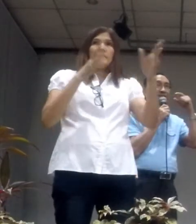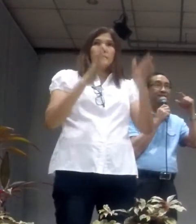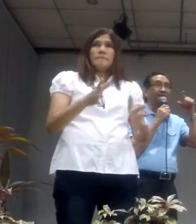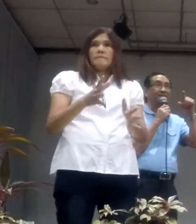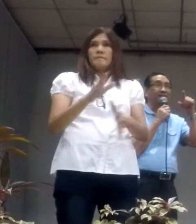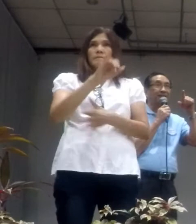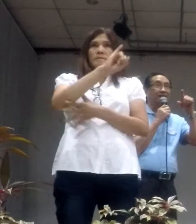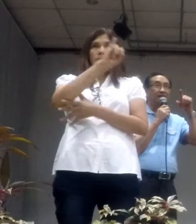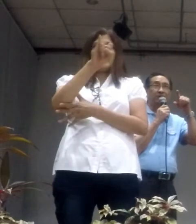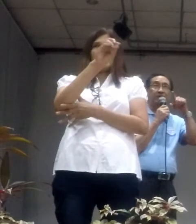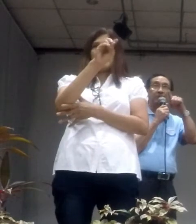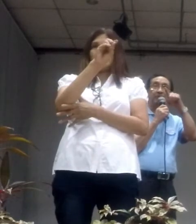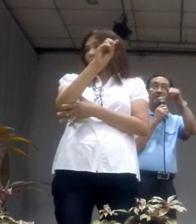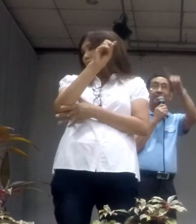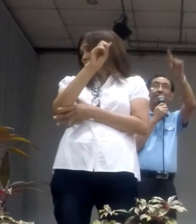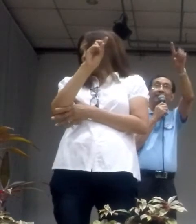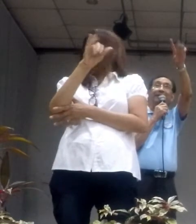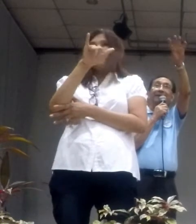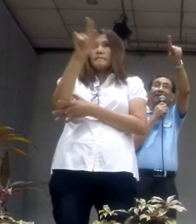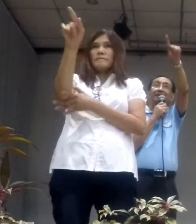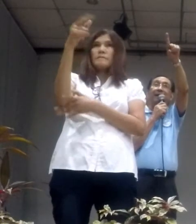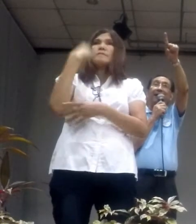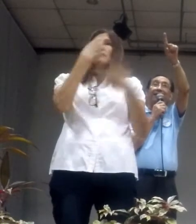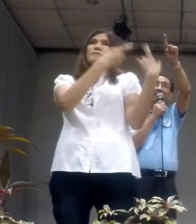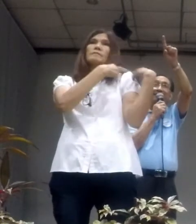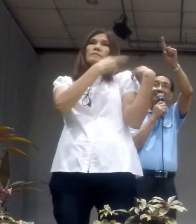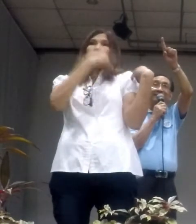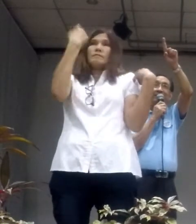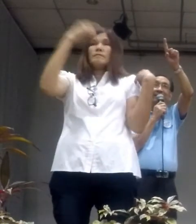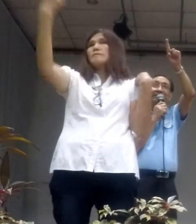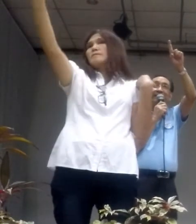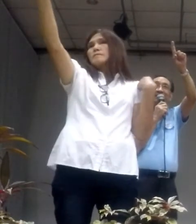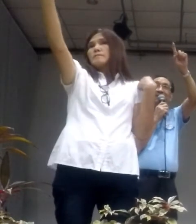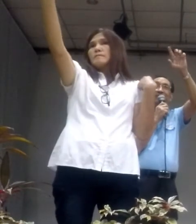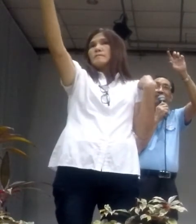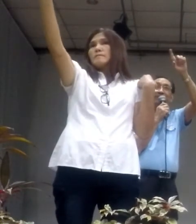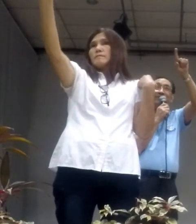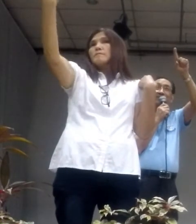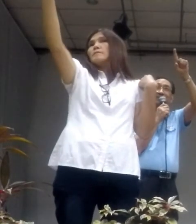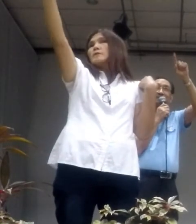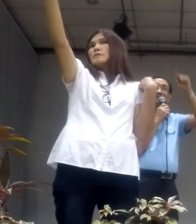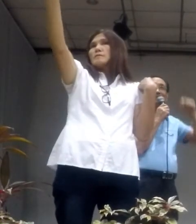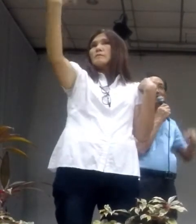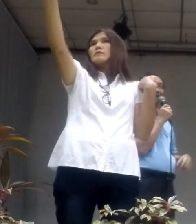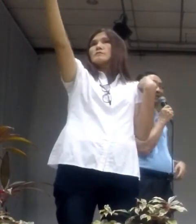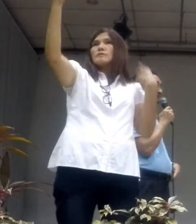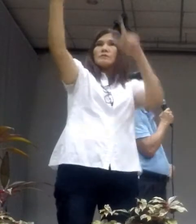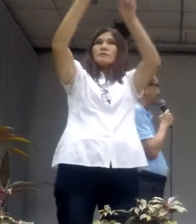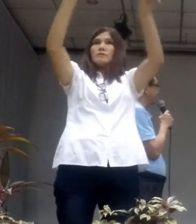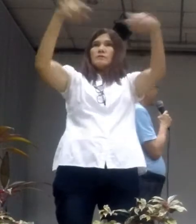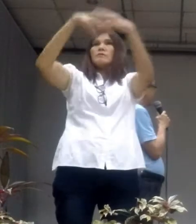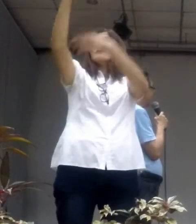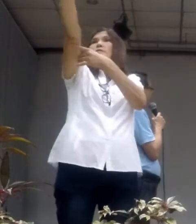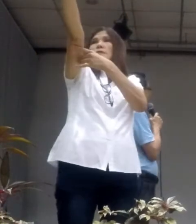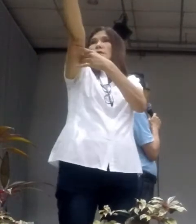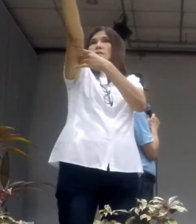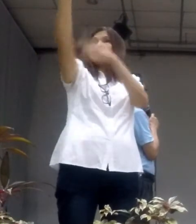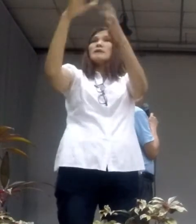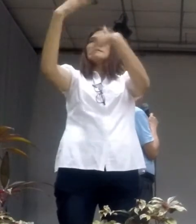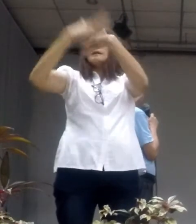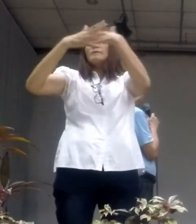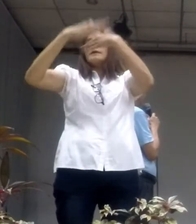Juby? Juby is the one there at the back. She's the one taking the photos, no? Okay?